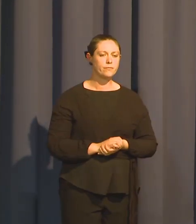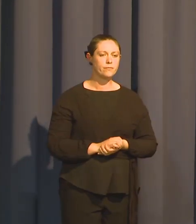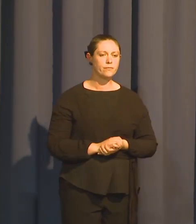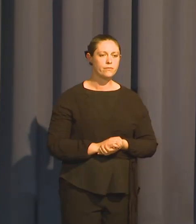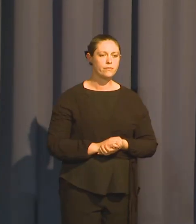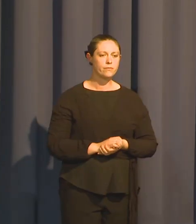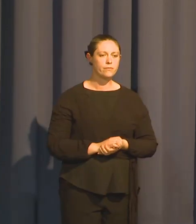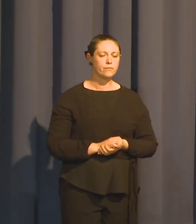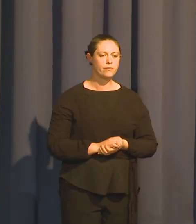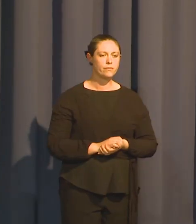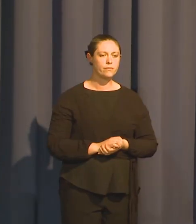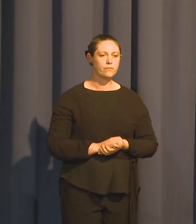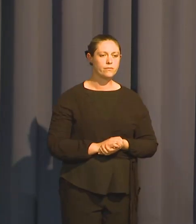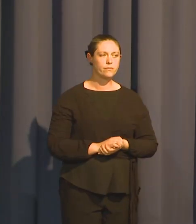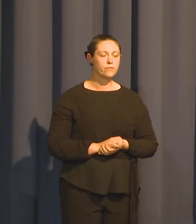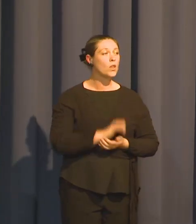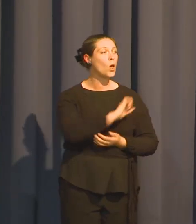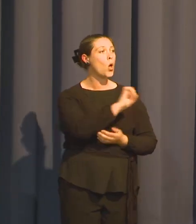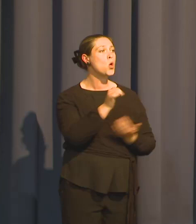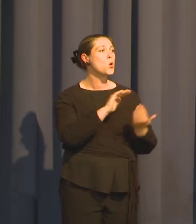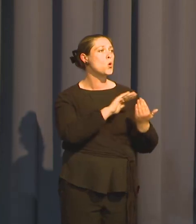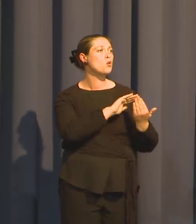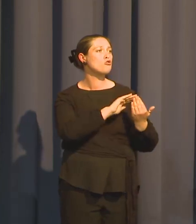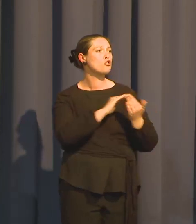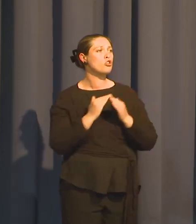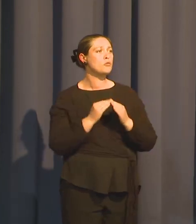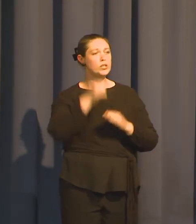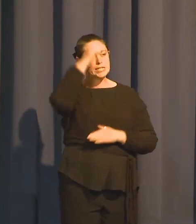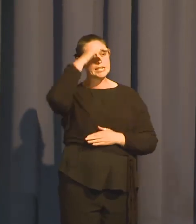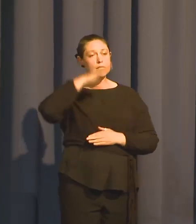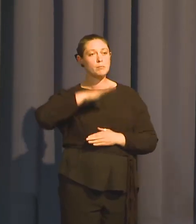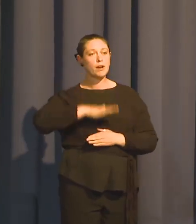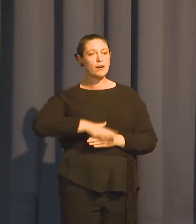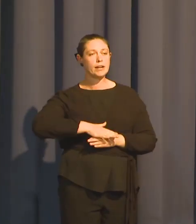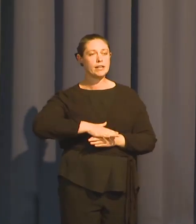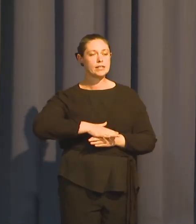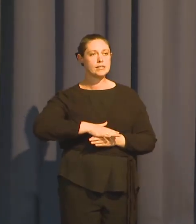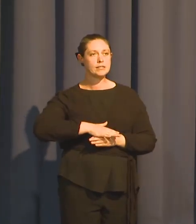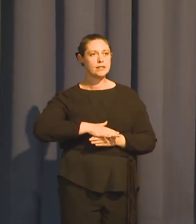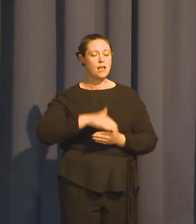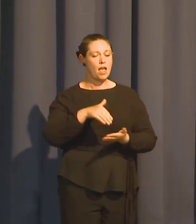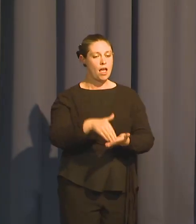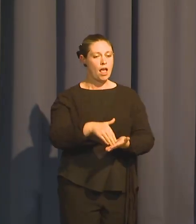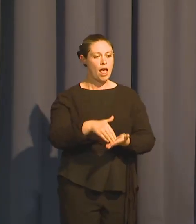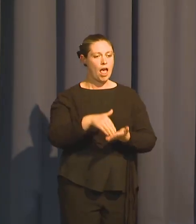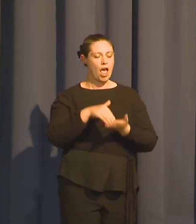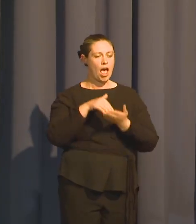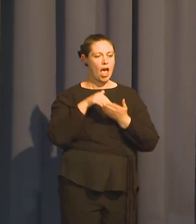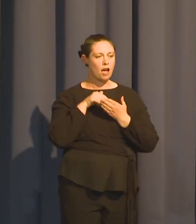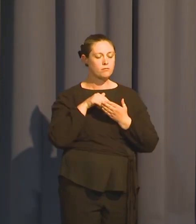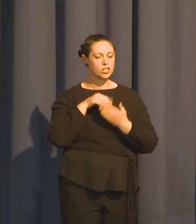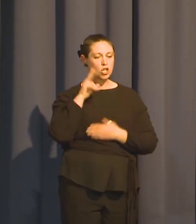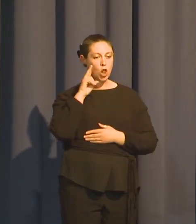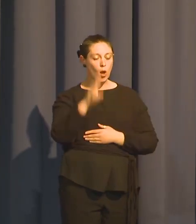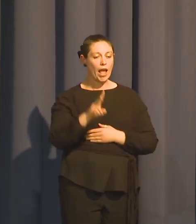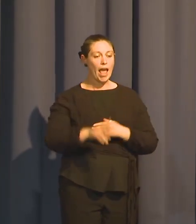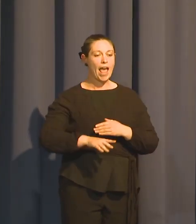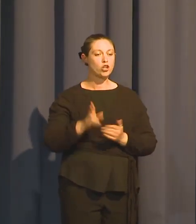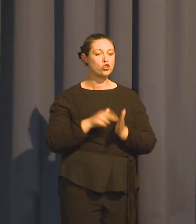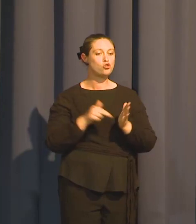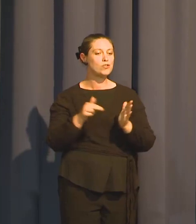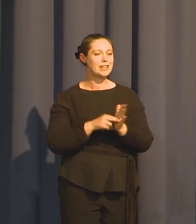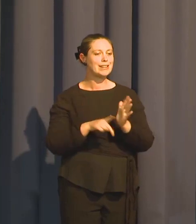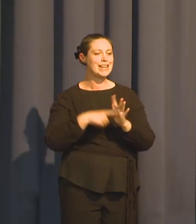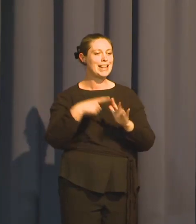So the experience in your communities has really helped to shine a light on our overall lead exposure in New